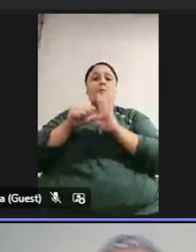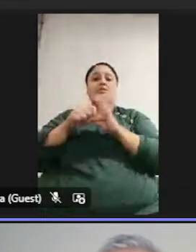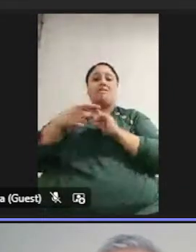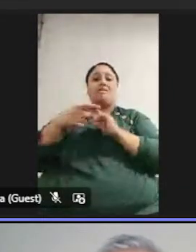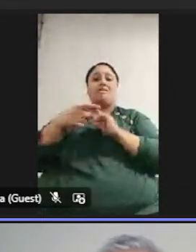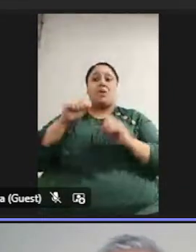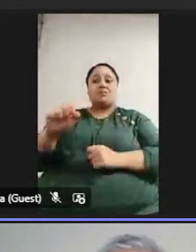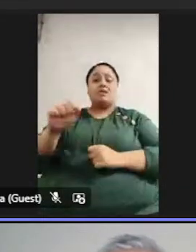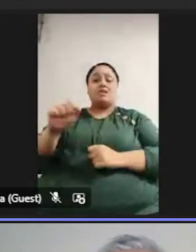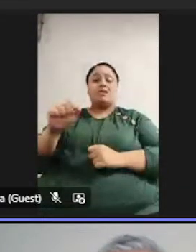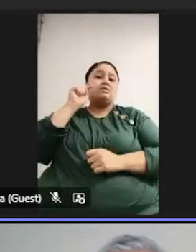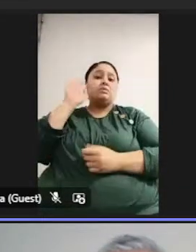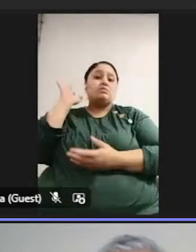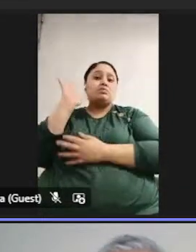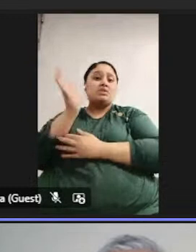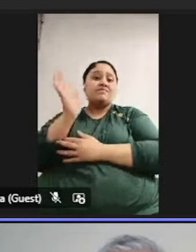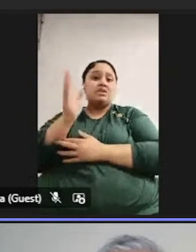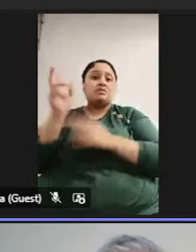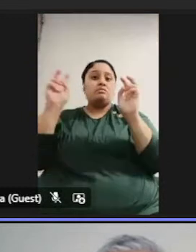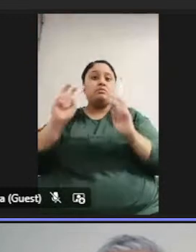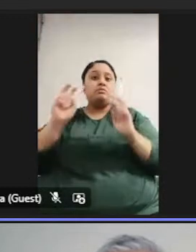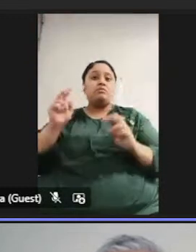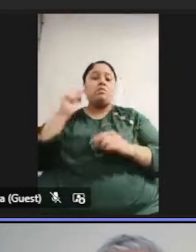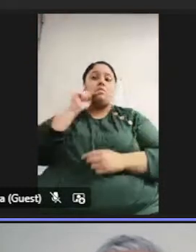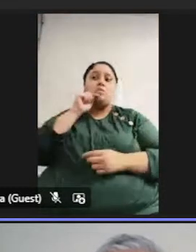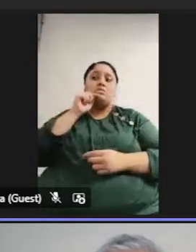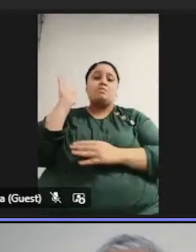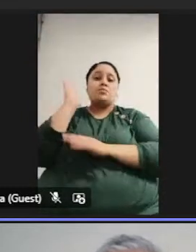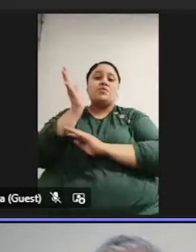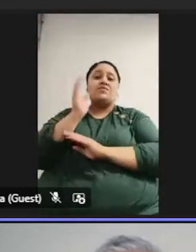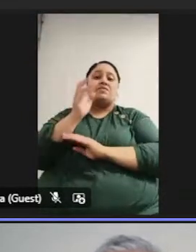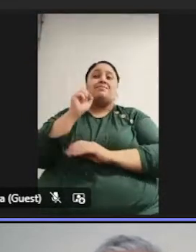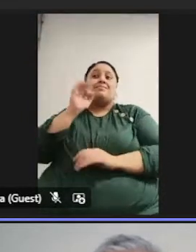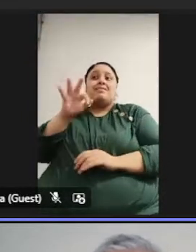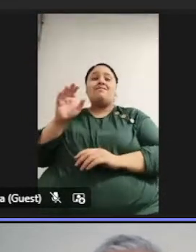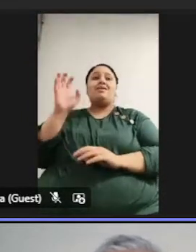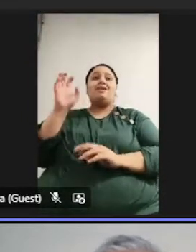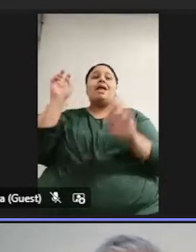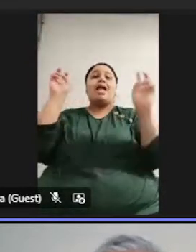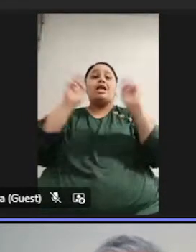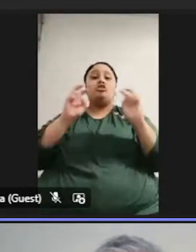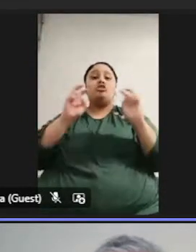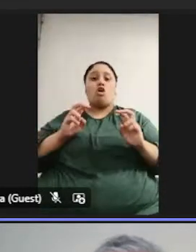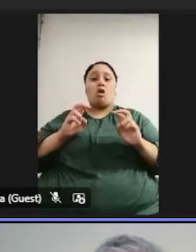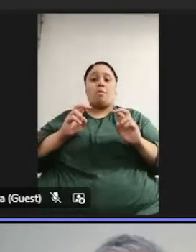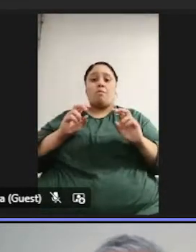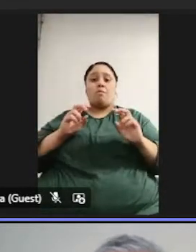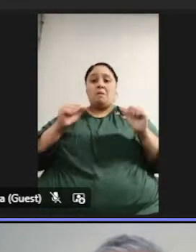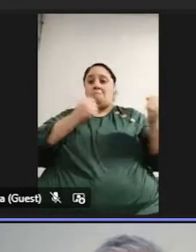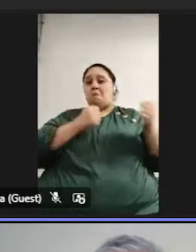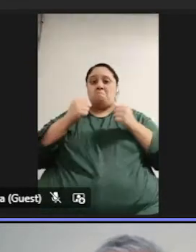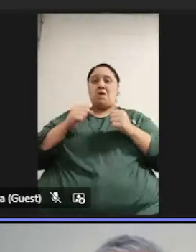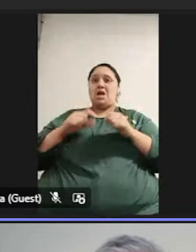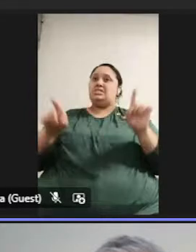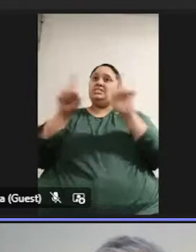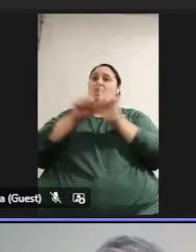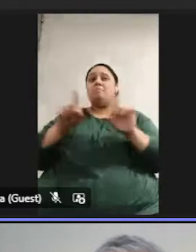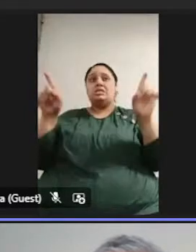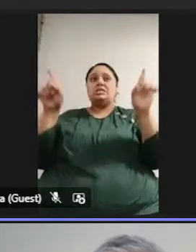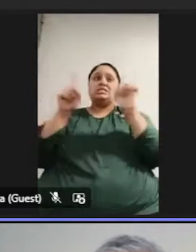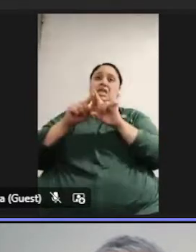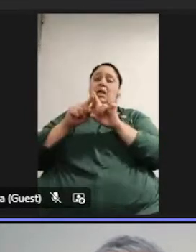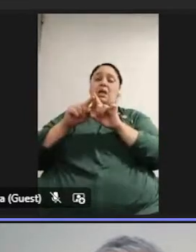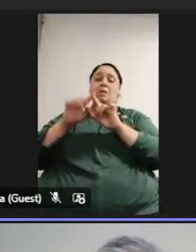is that if Eskom is able to maintain the unplanned loss factor at about 15,000 megawatts, if it keeps it to 15,000